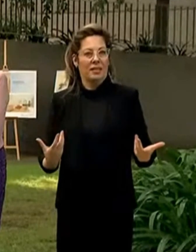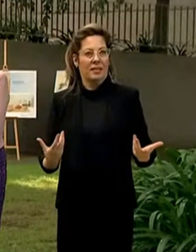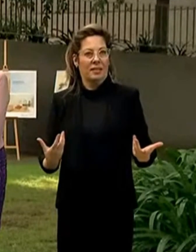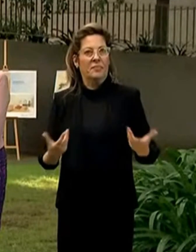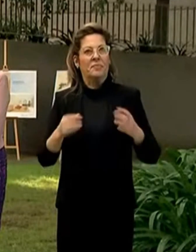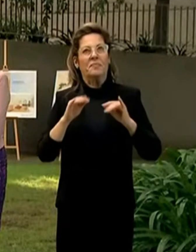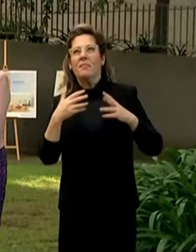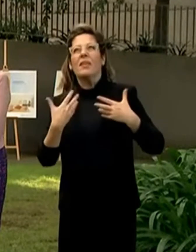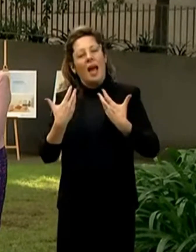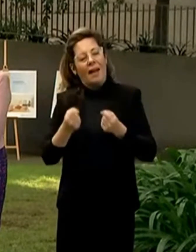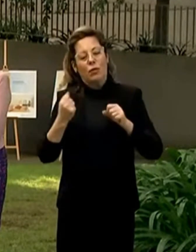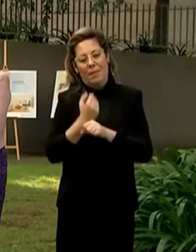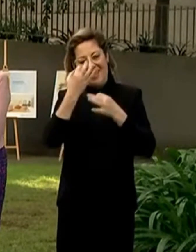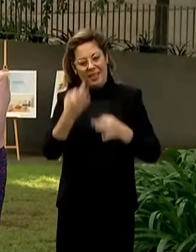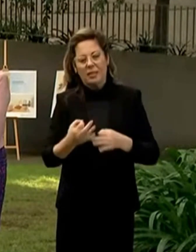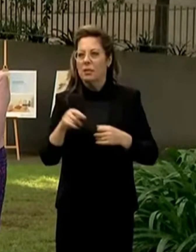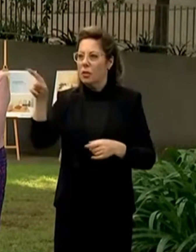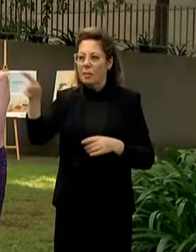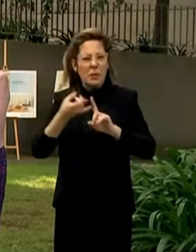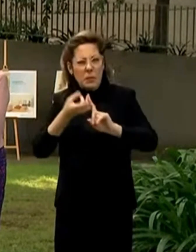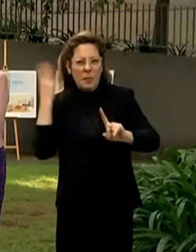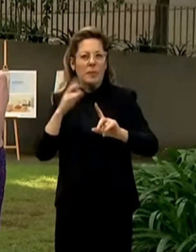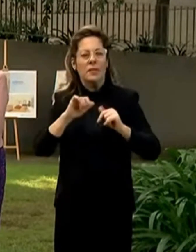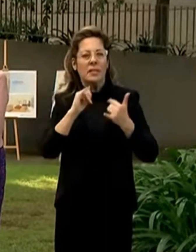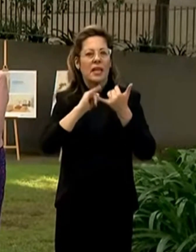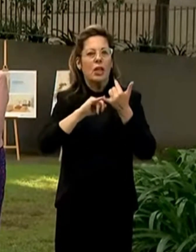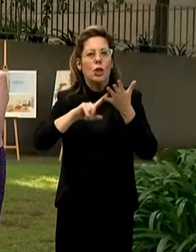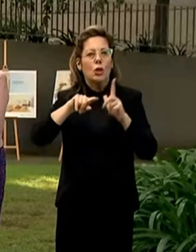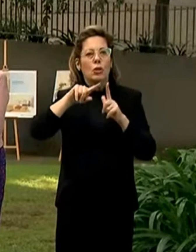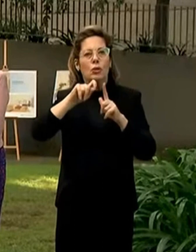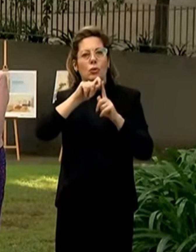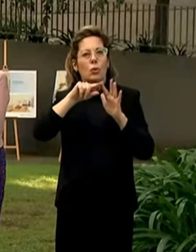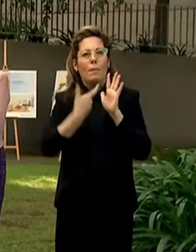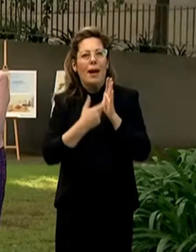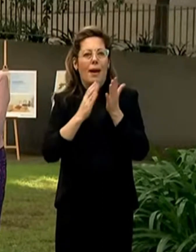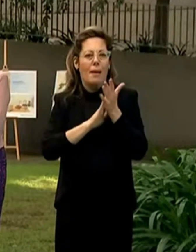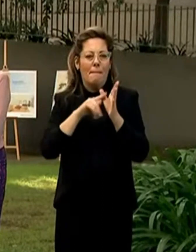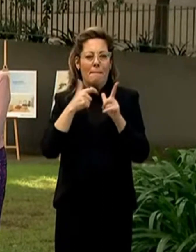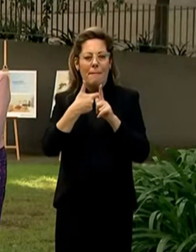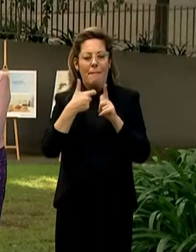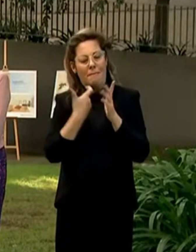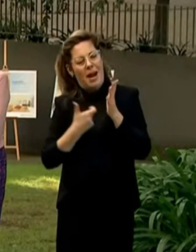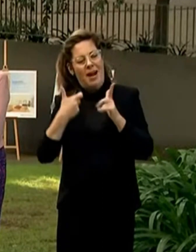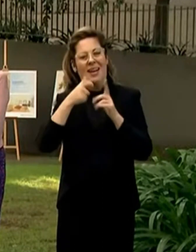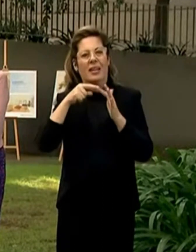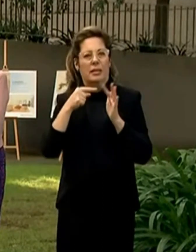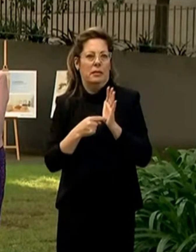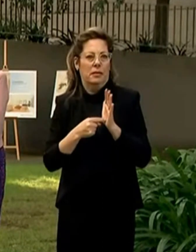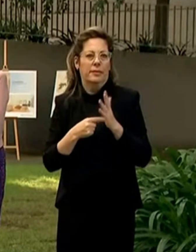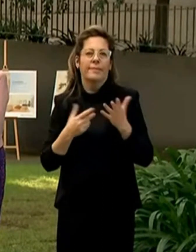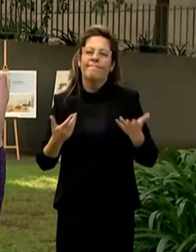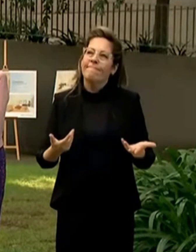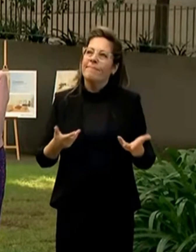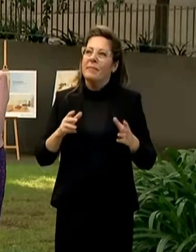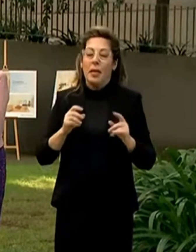I think it's an example of something that when we talk about supermarkets, we're talking generally about activities that people have